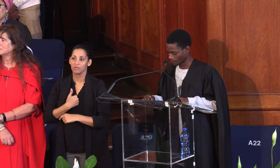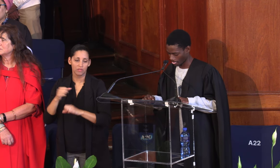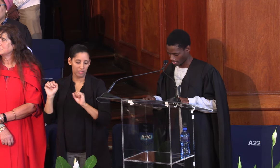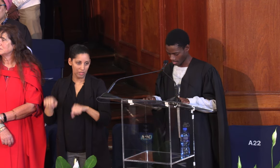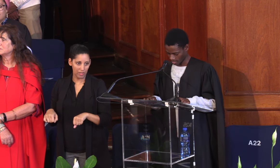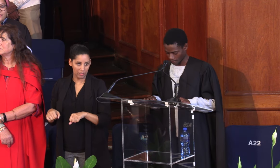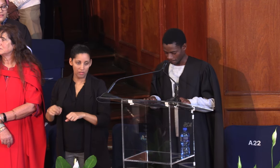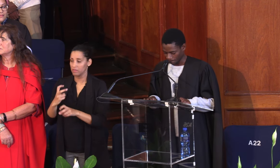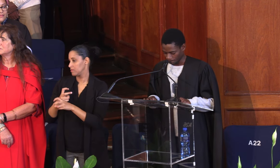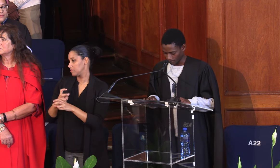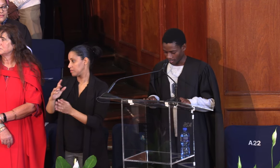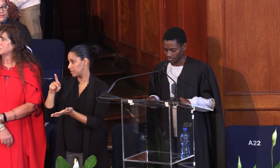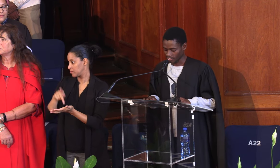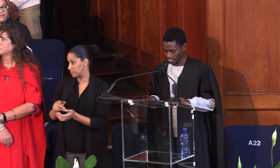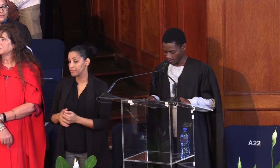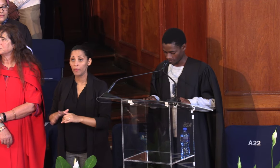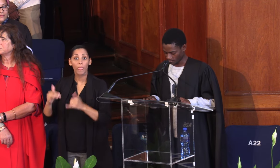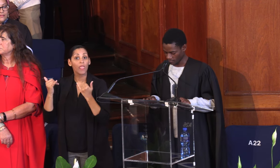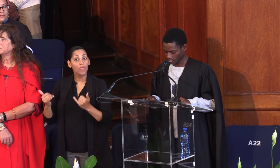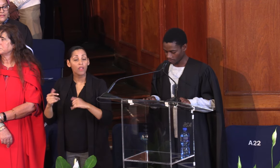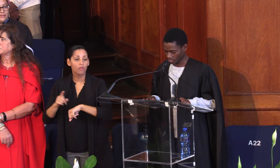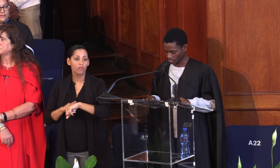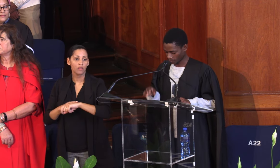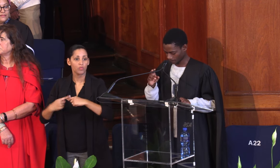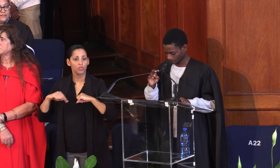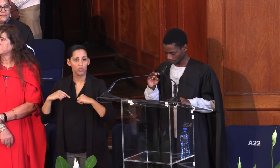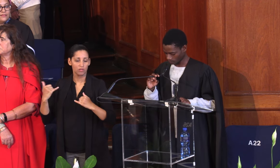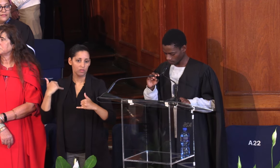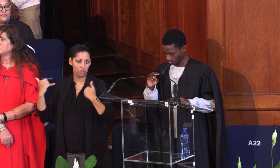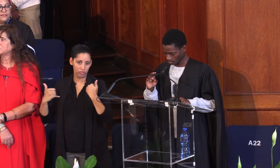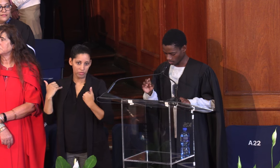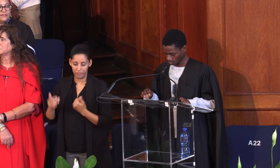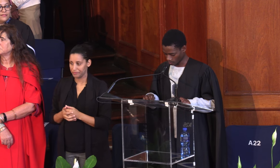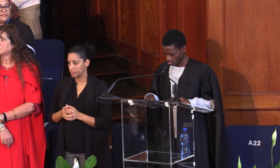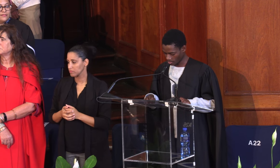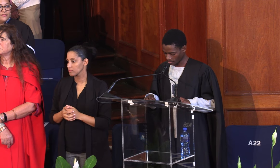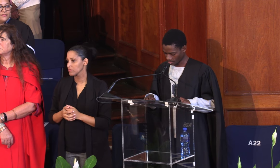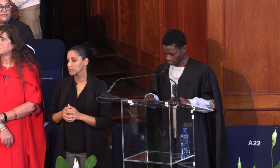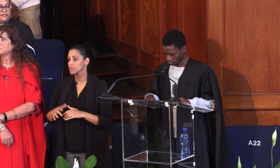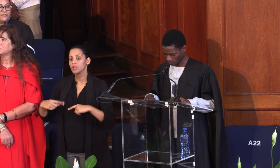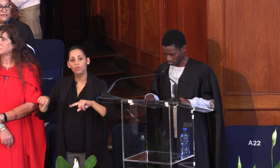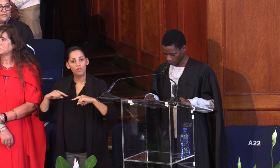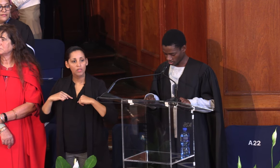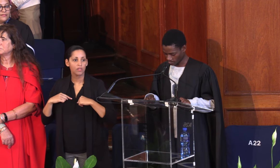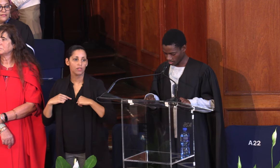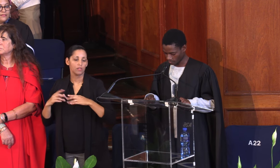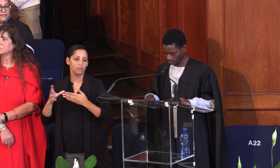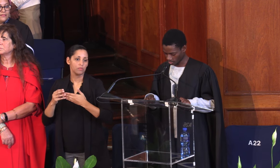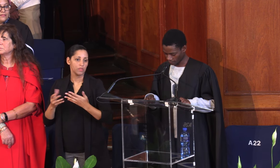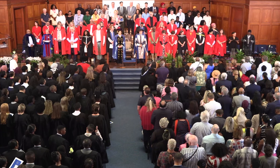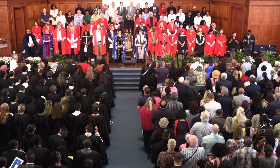position. At this time of celebration, we, the members of the University of Cape